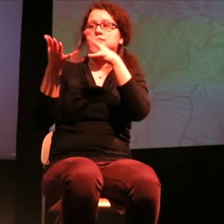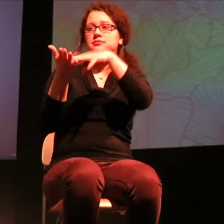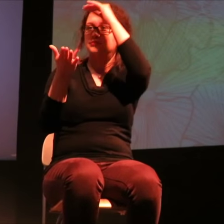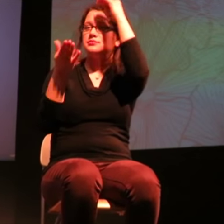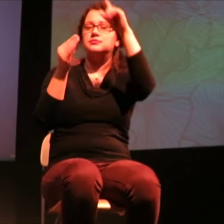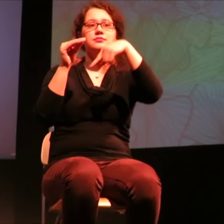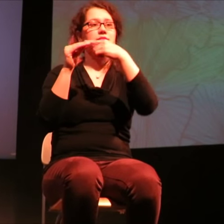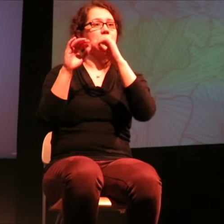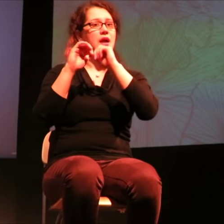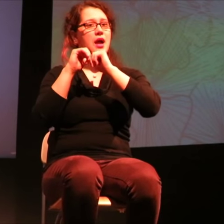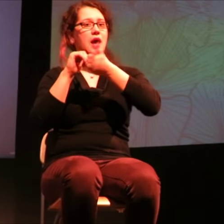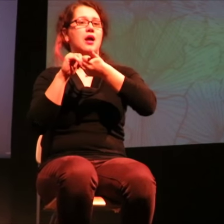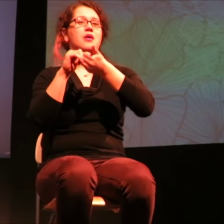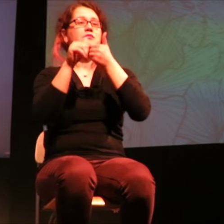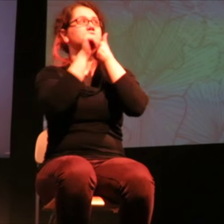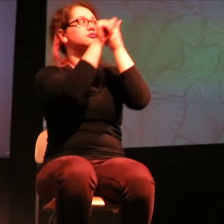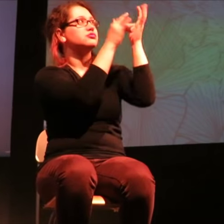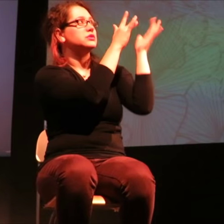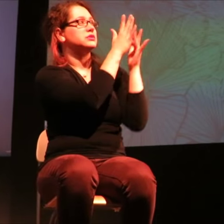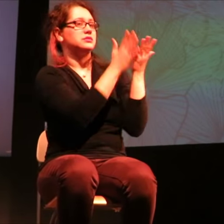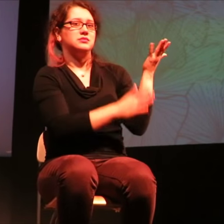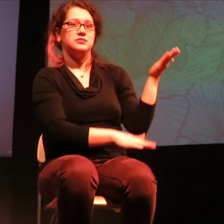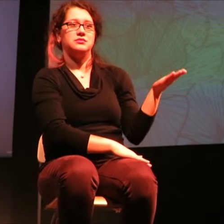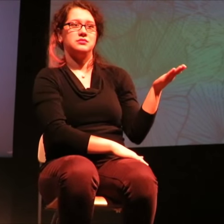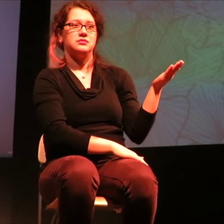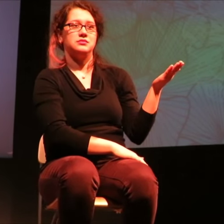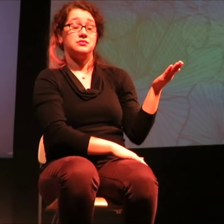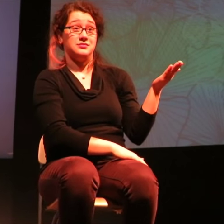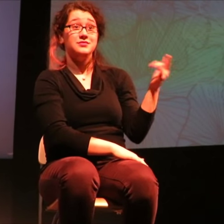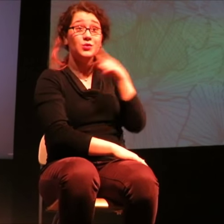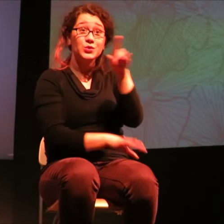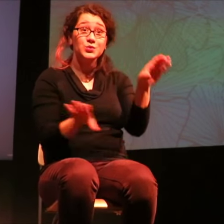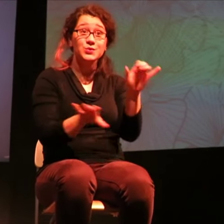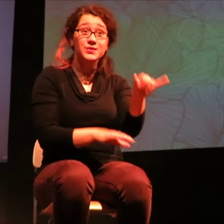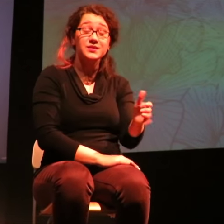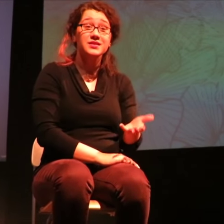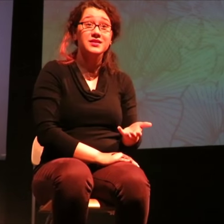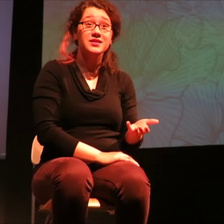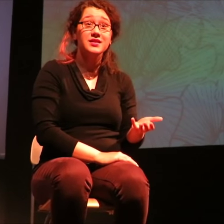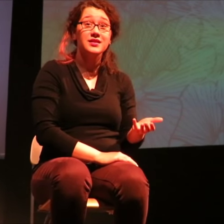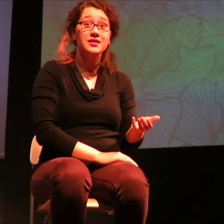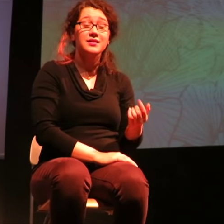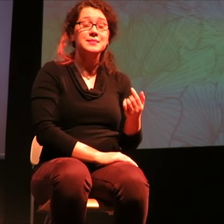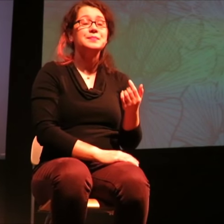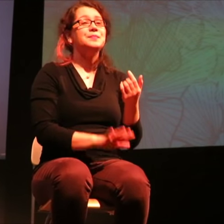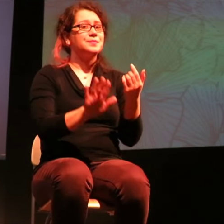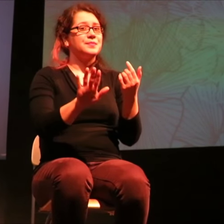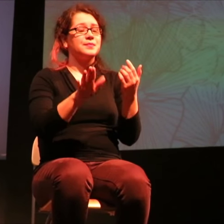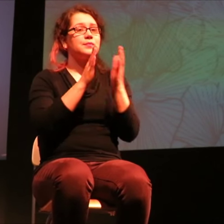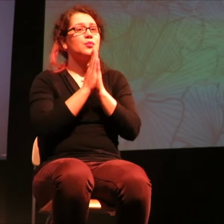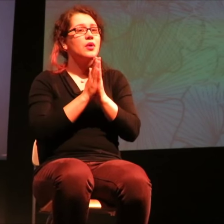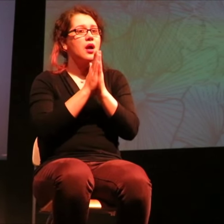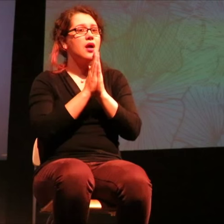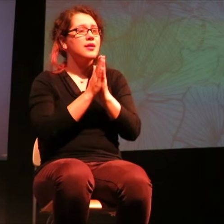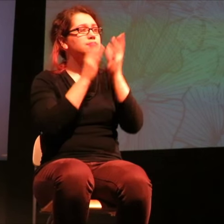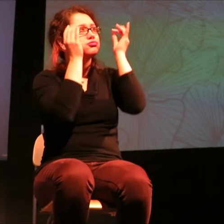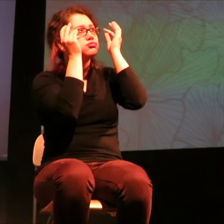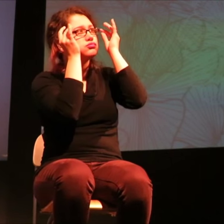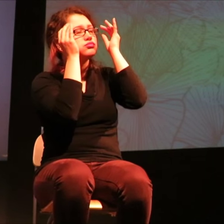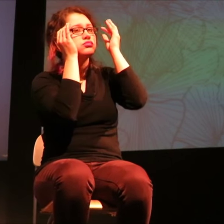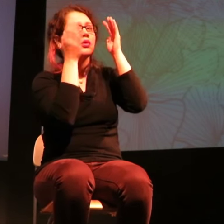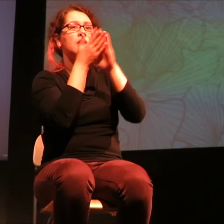about what it means to follow Jesus? Would you prayerfully consider being a mentor or having a